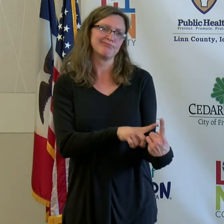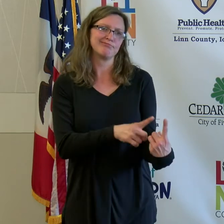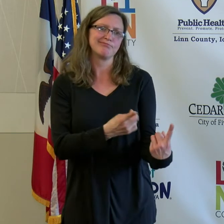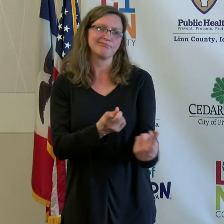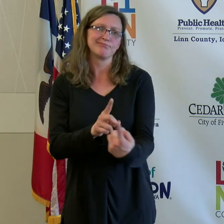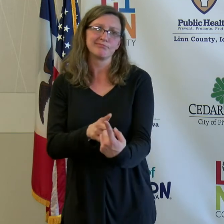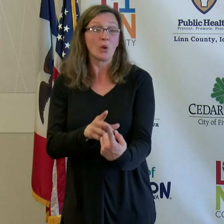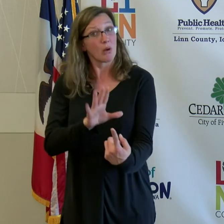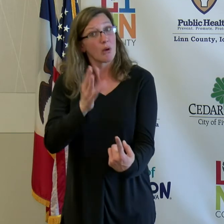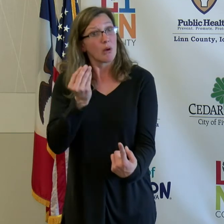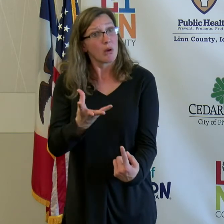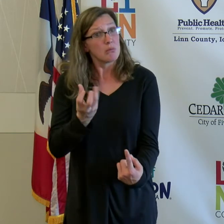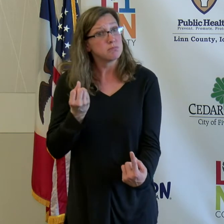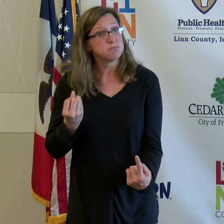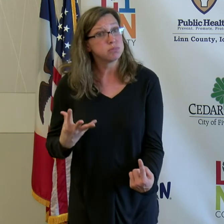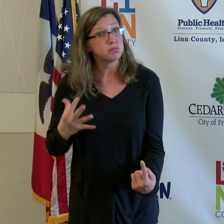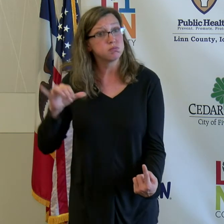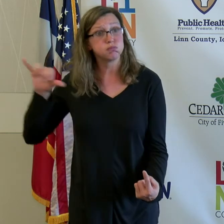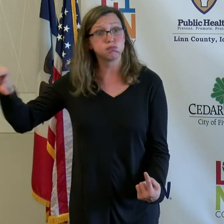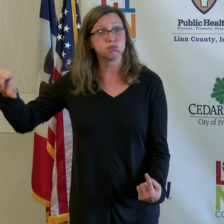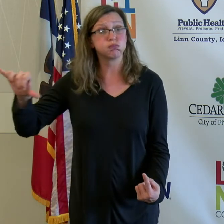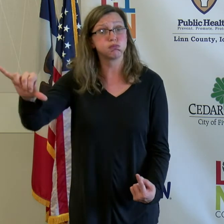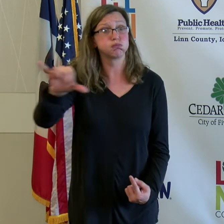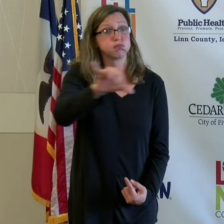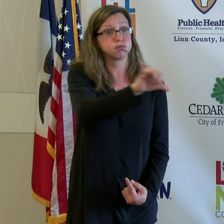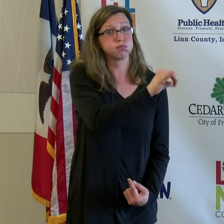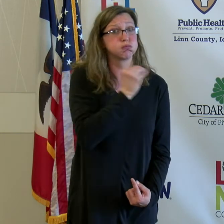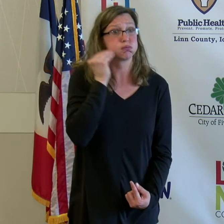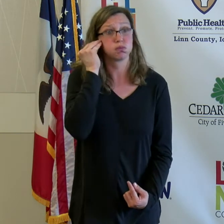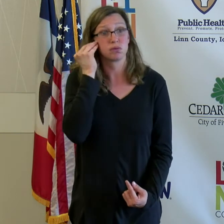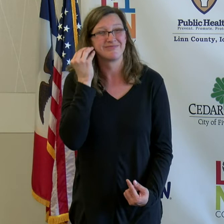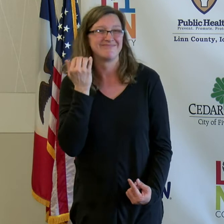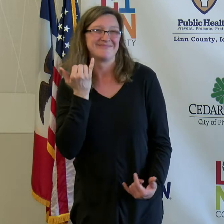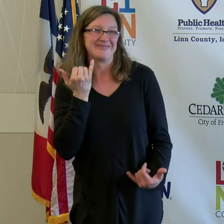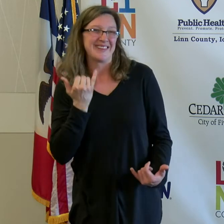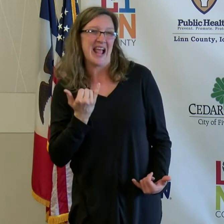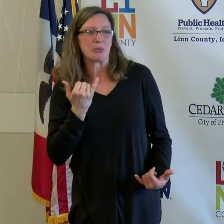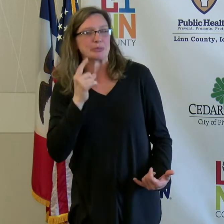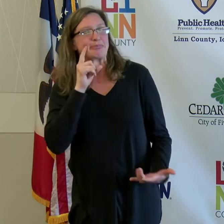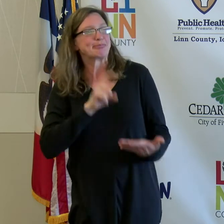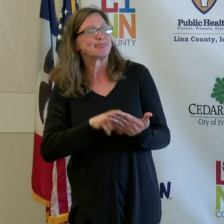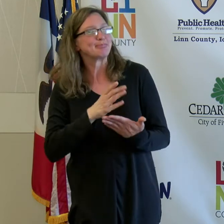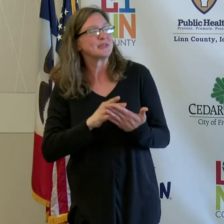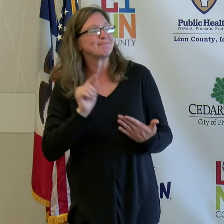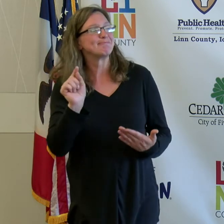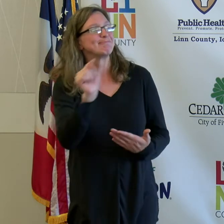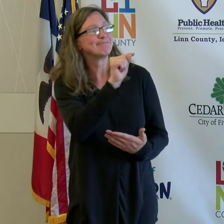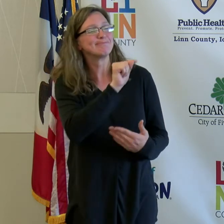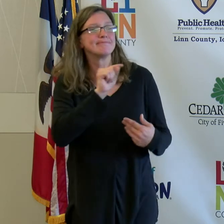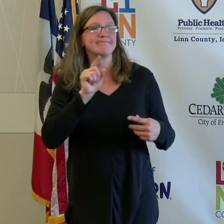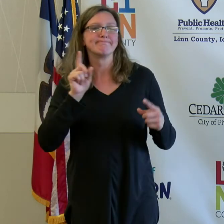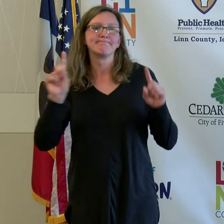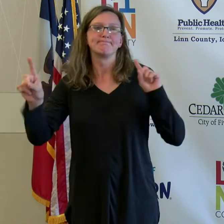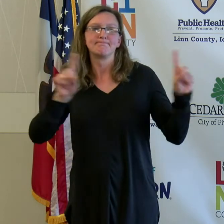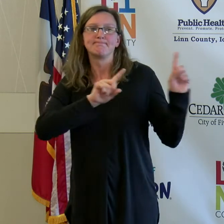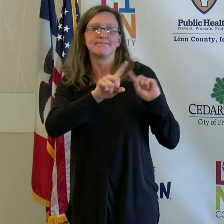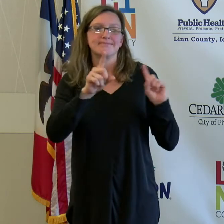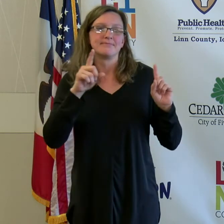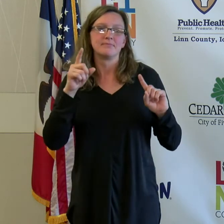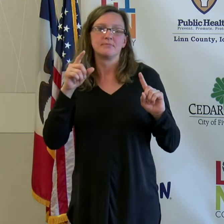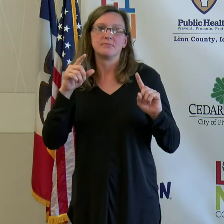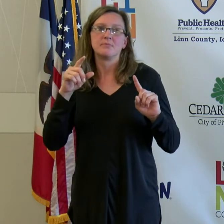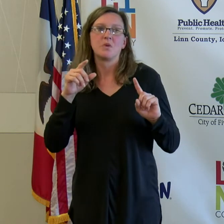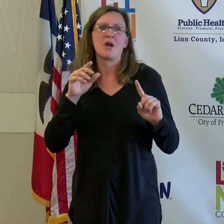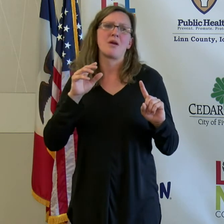still people out and about. We've talked about some of those cases. I'm not aware of, and I probably wouldn't name any specific